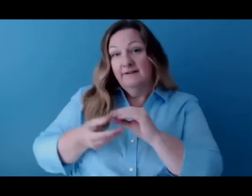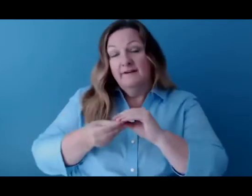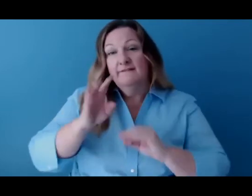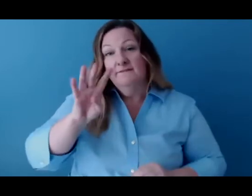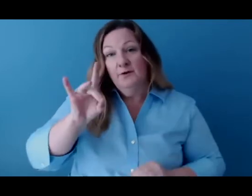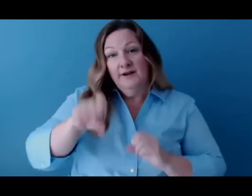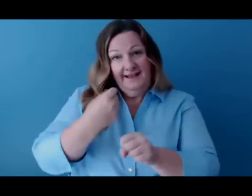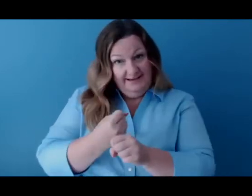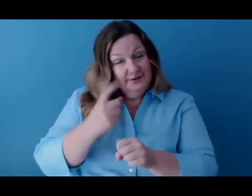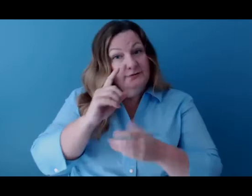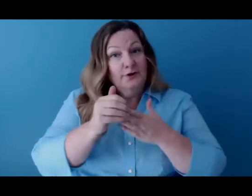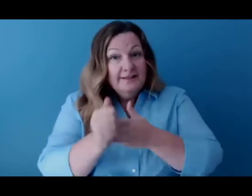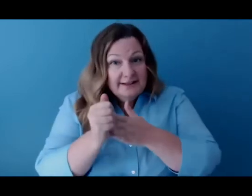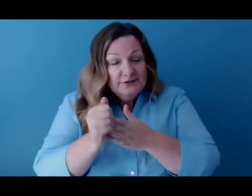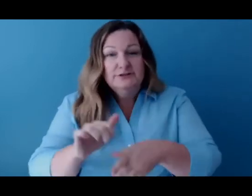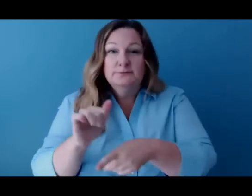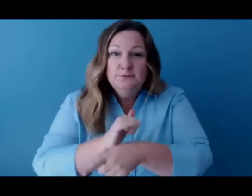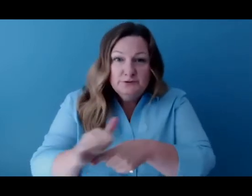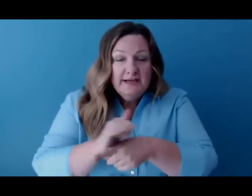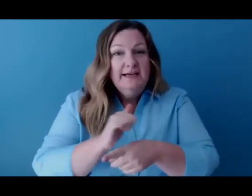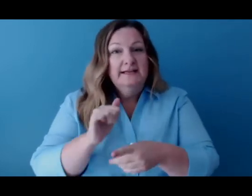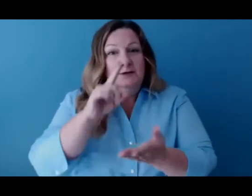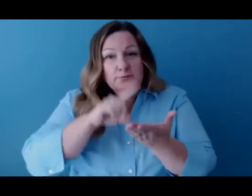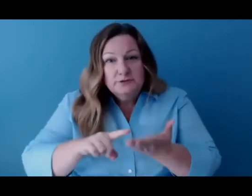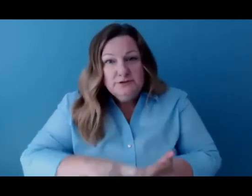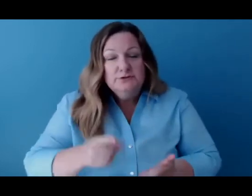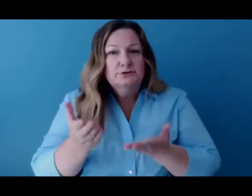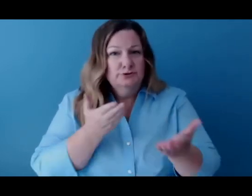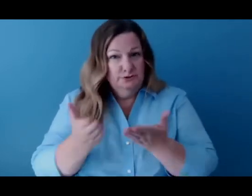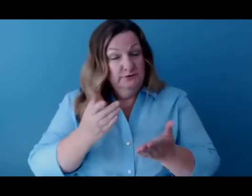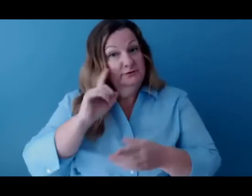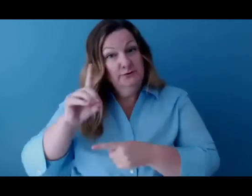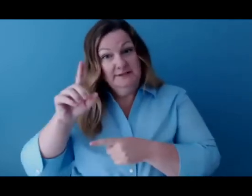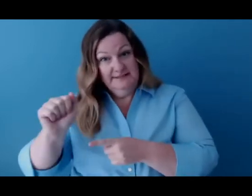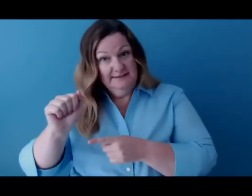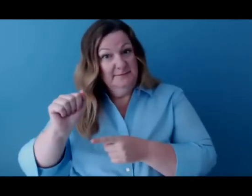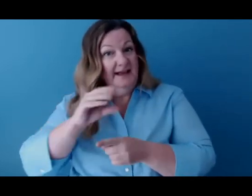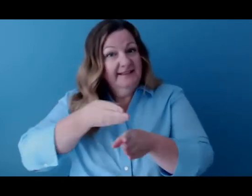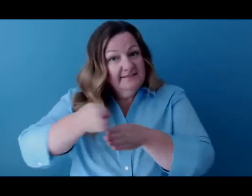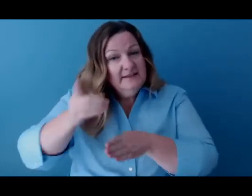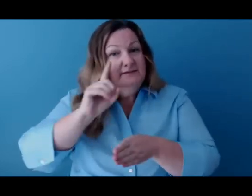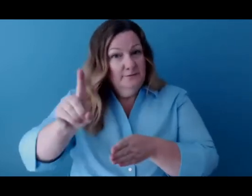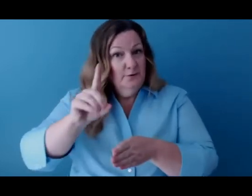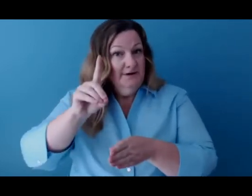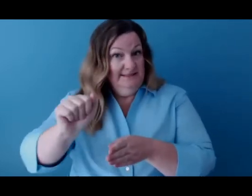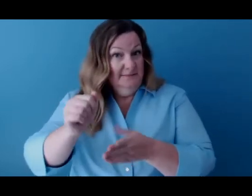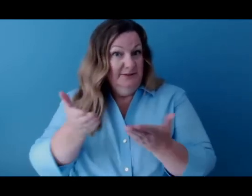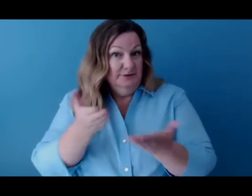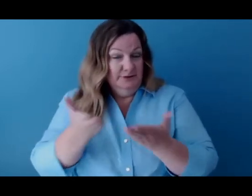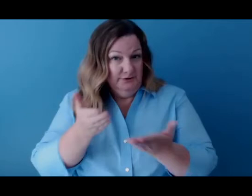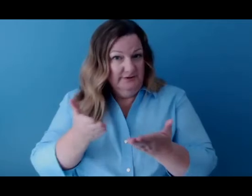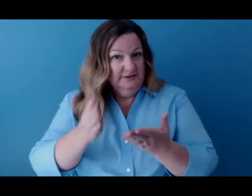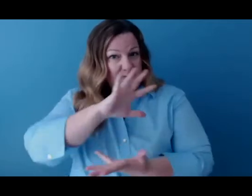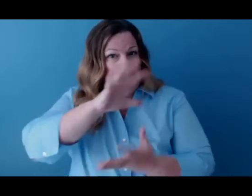leadership, training, research, and service in the field of disabilities in general. One of the big things that we've